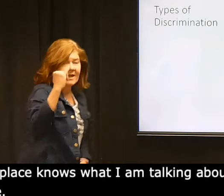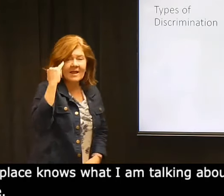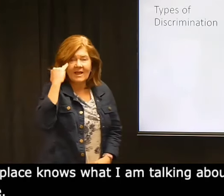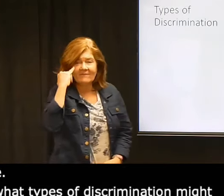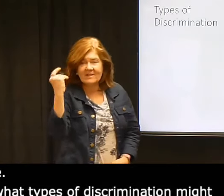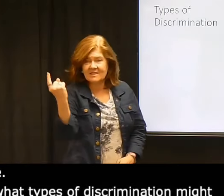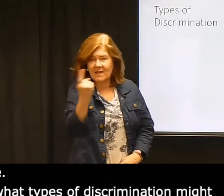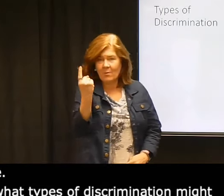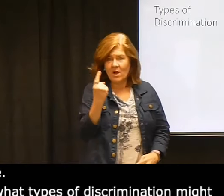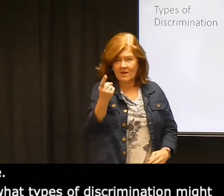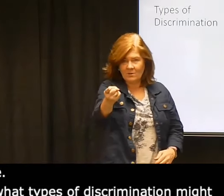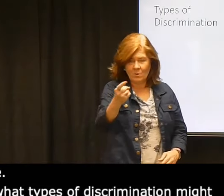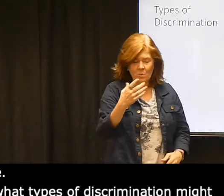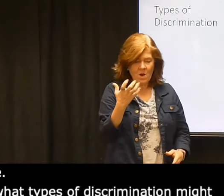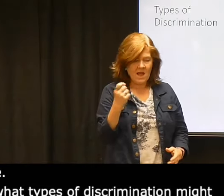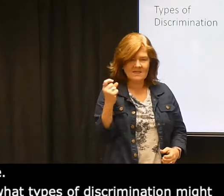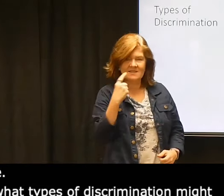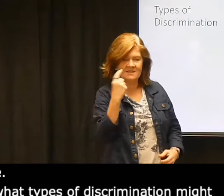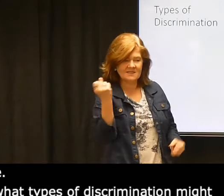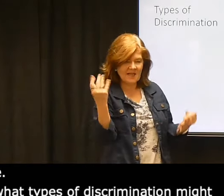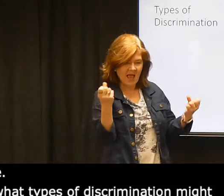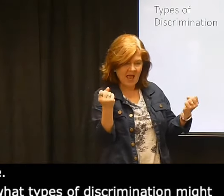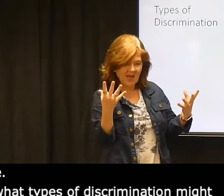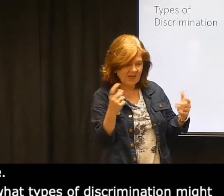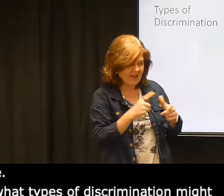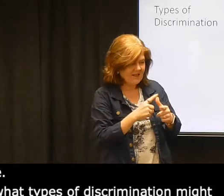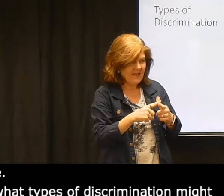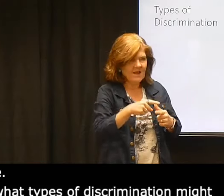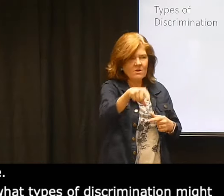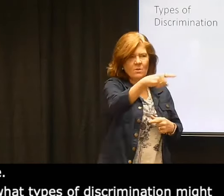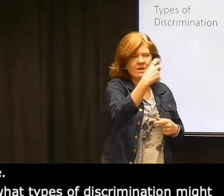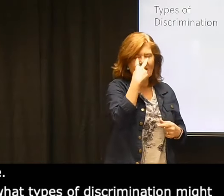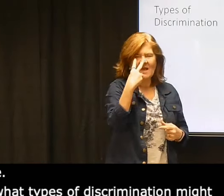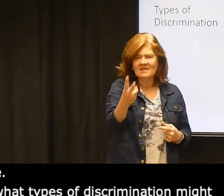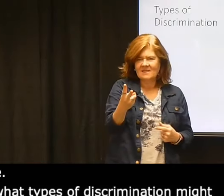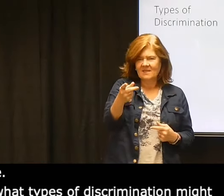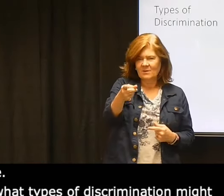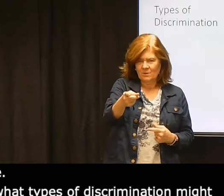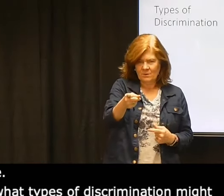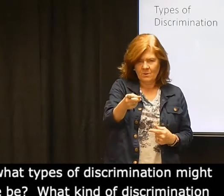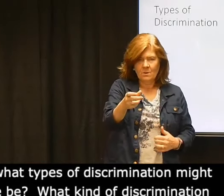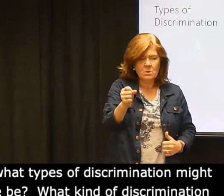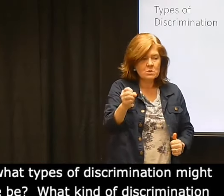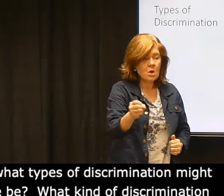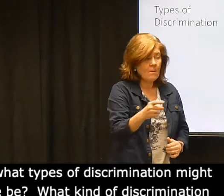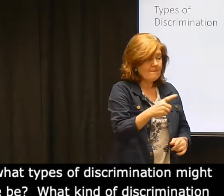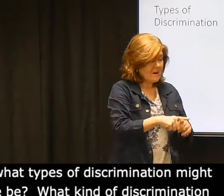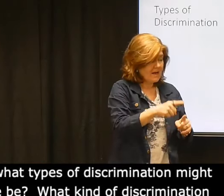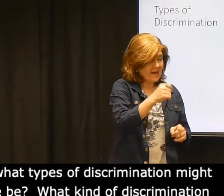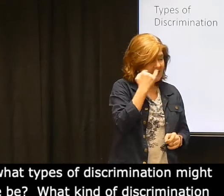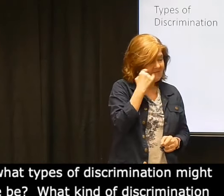If someone, like you said, they want to sign So when we can see you,